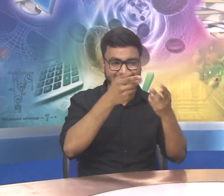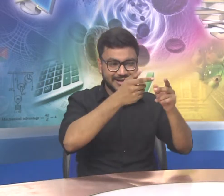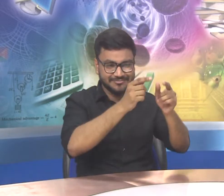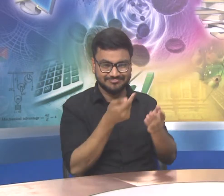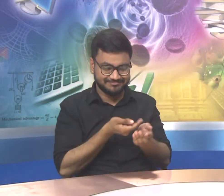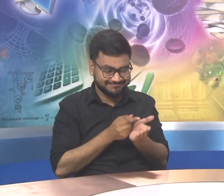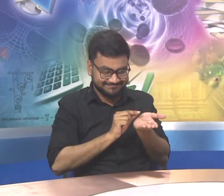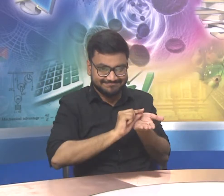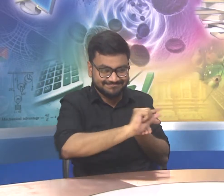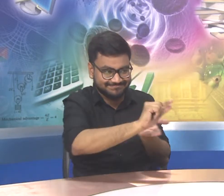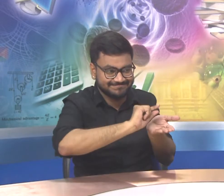For example,